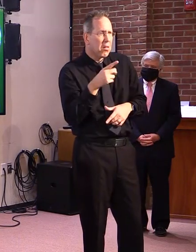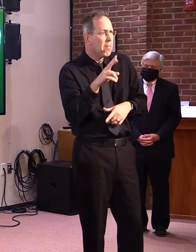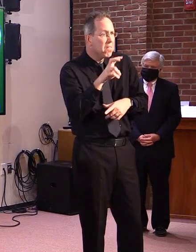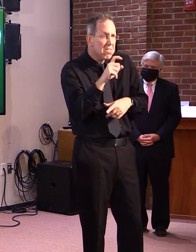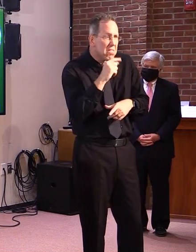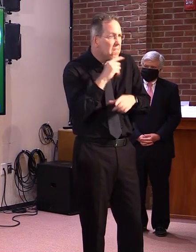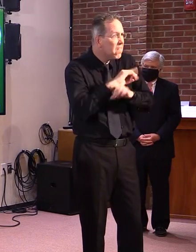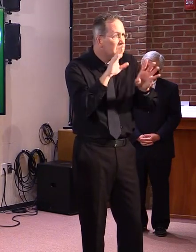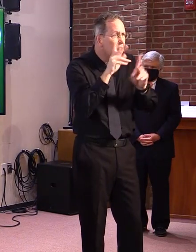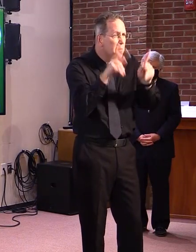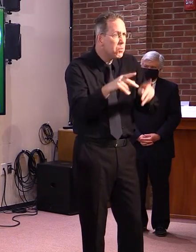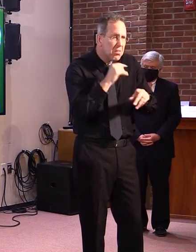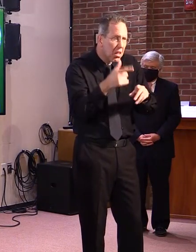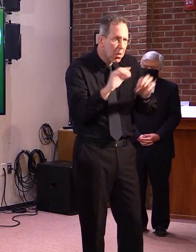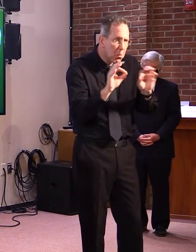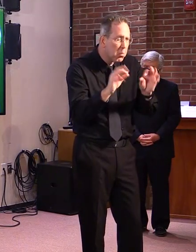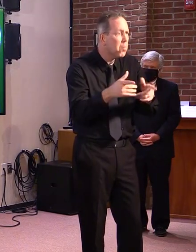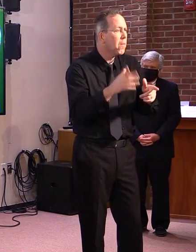the